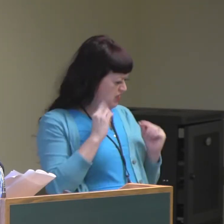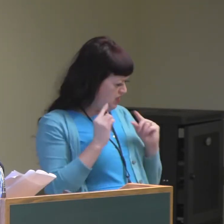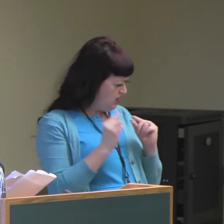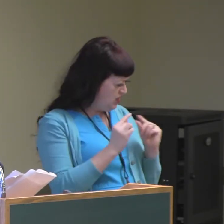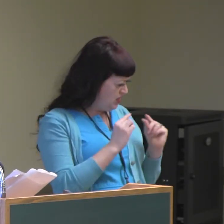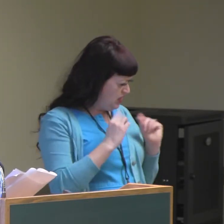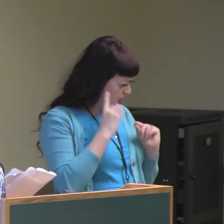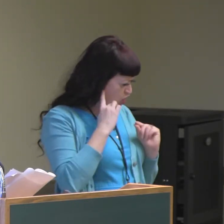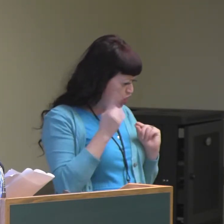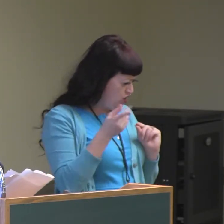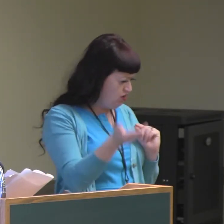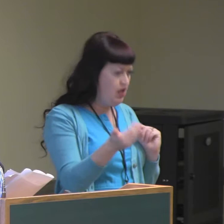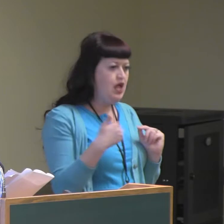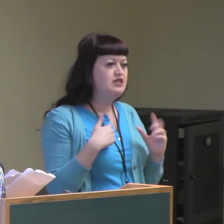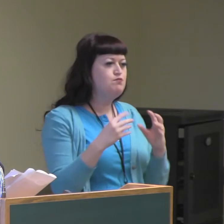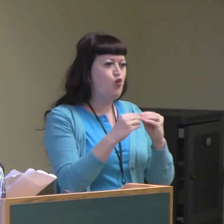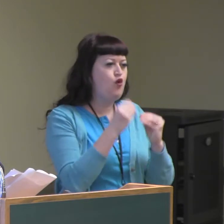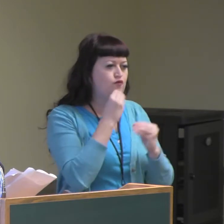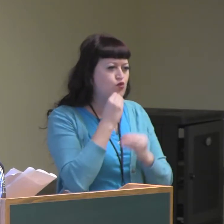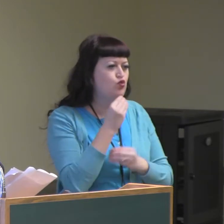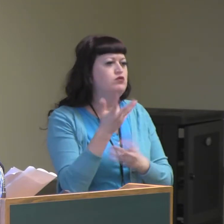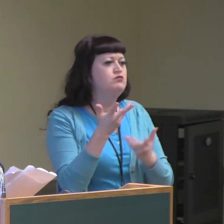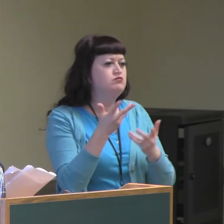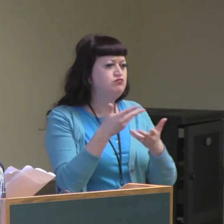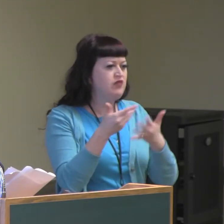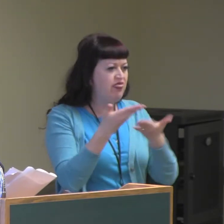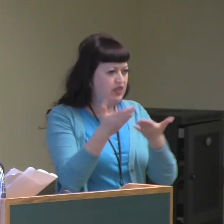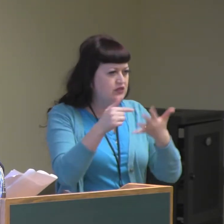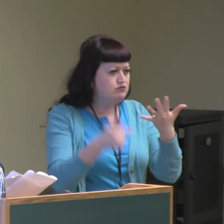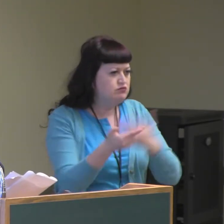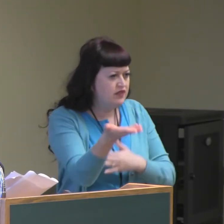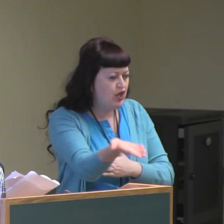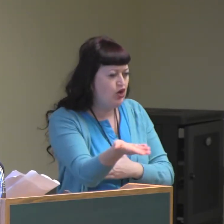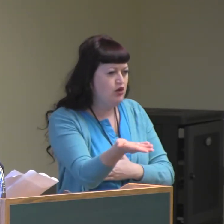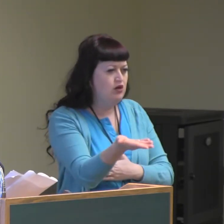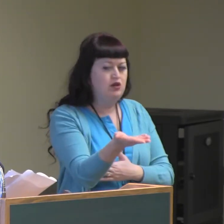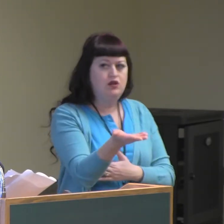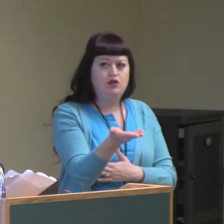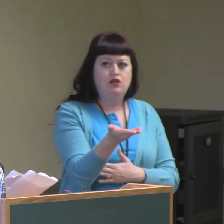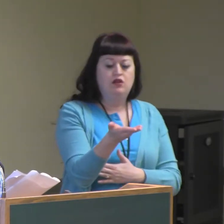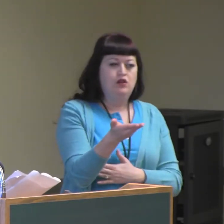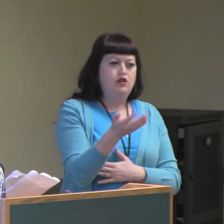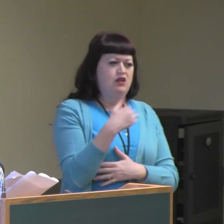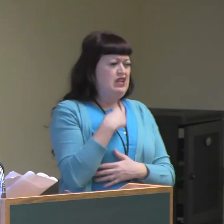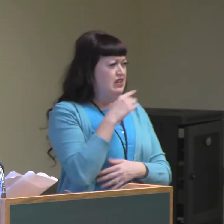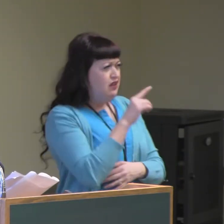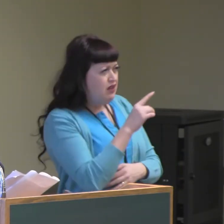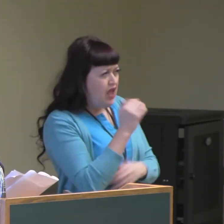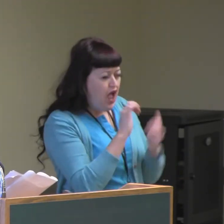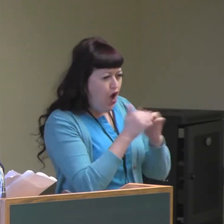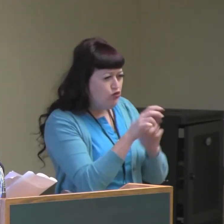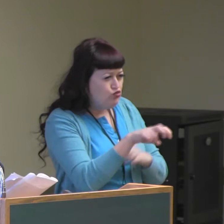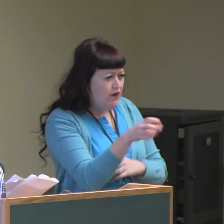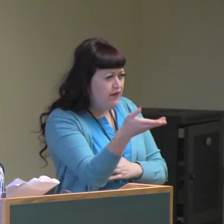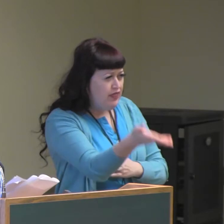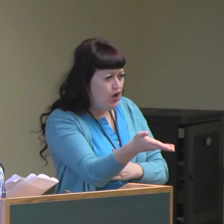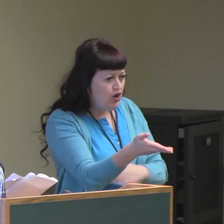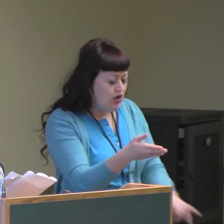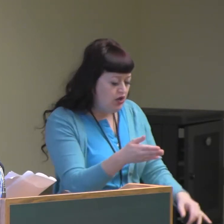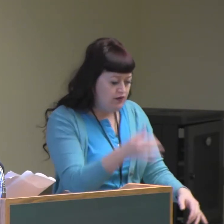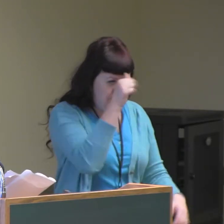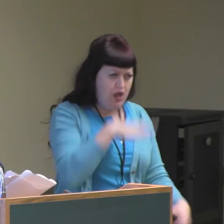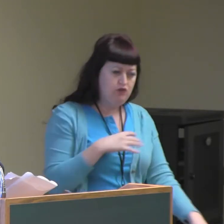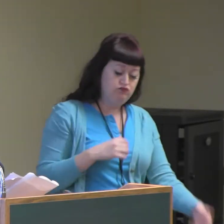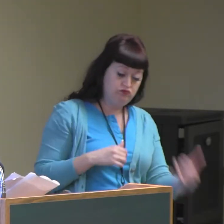over there had more resources. I called the man who knows how to travel Sudan. He quickly picked up the phone. He